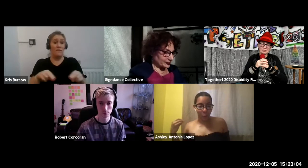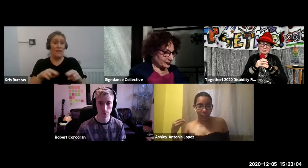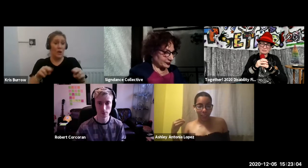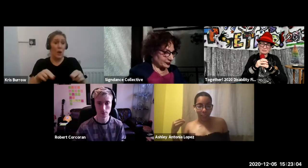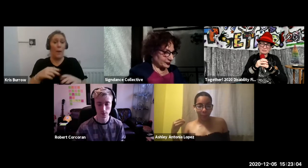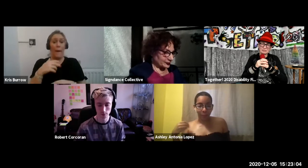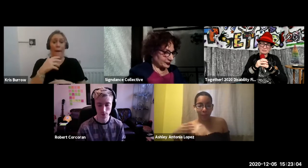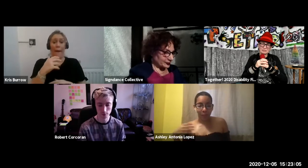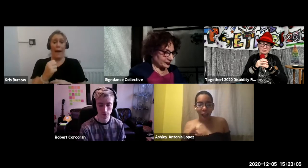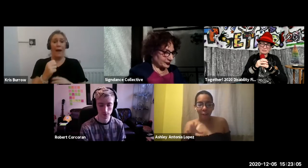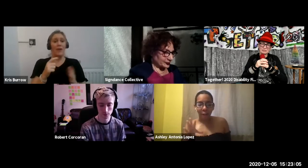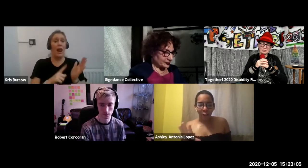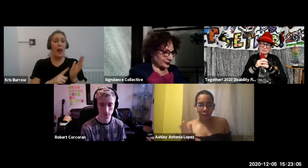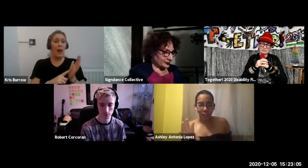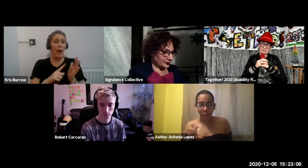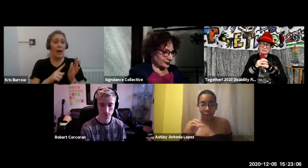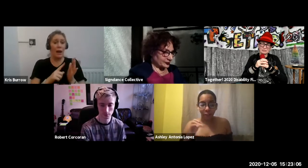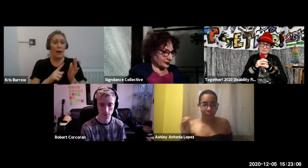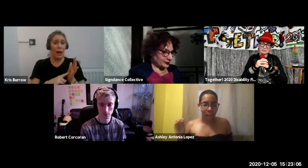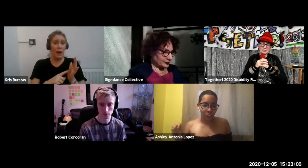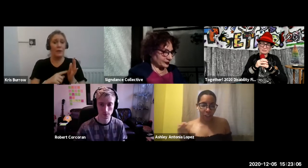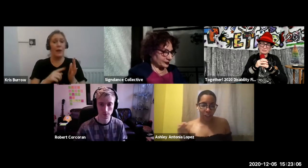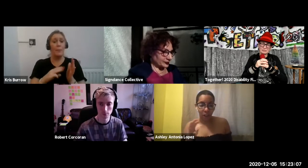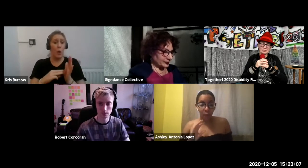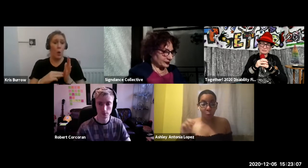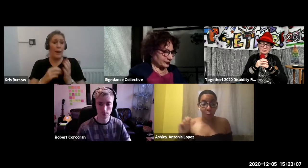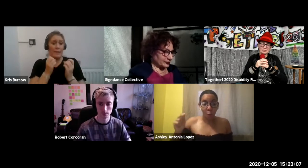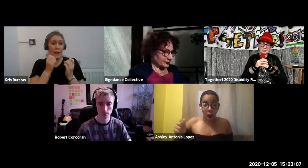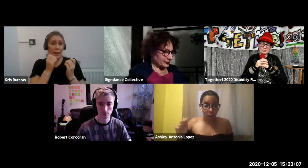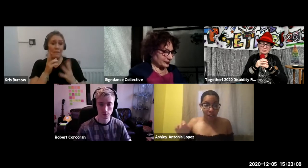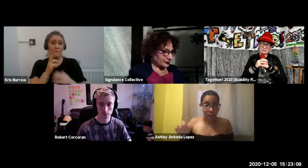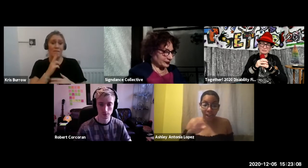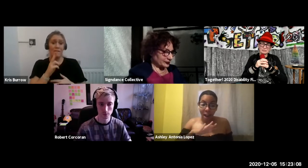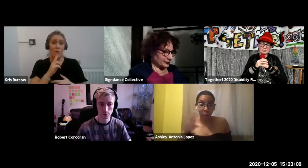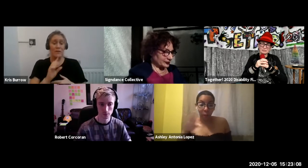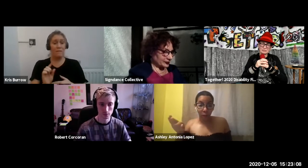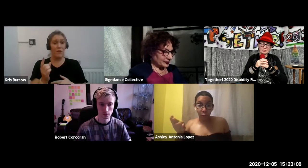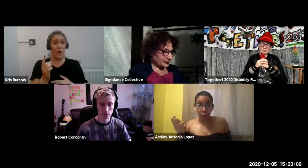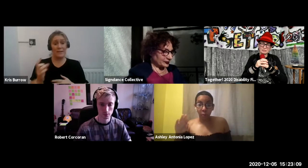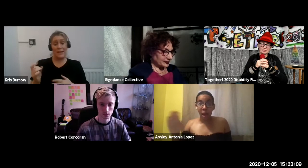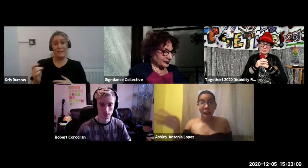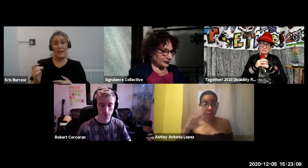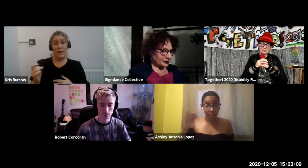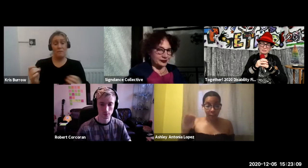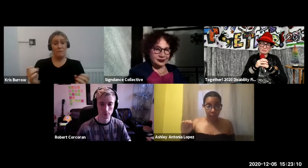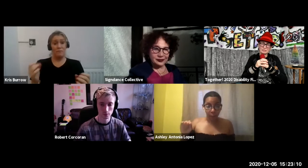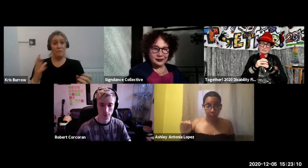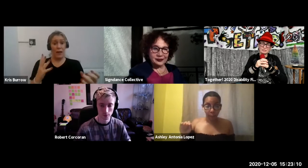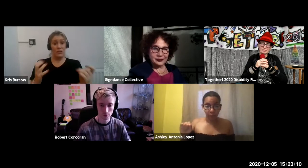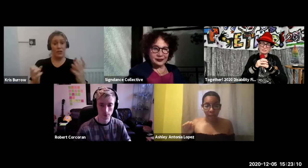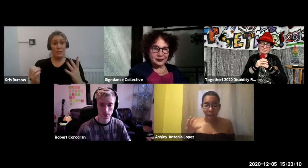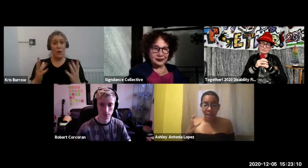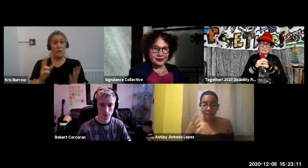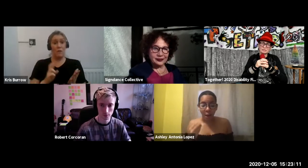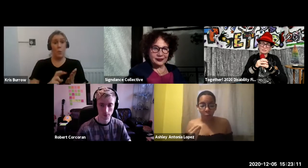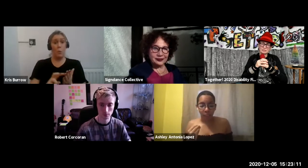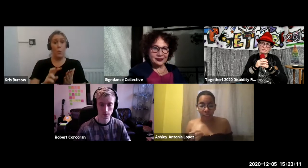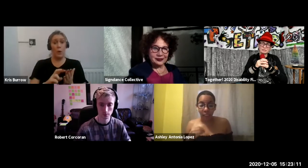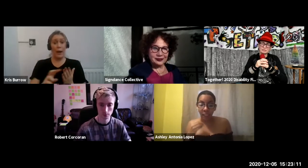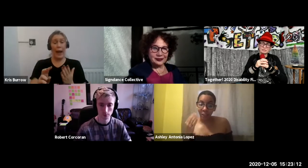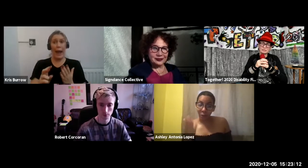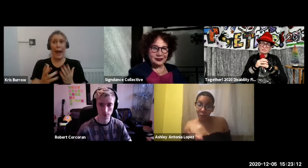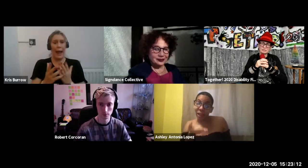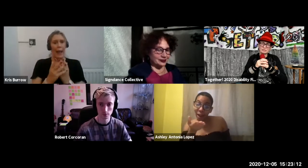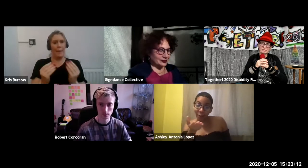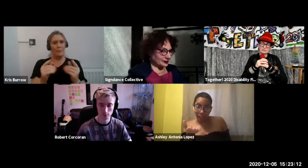lovely voice. At first, there are flashes of a walker in an empty room and a TV. Then we